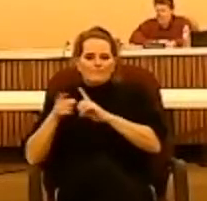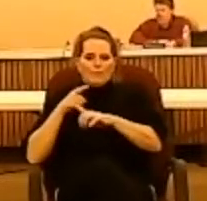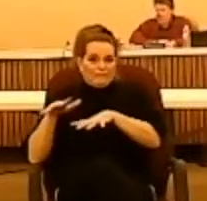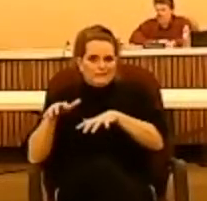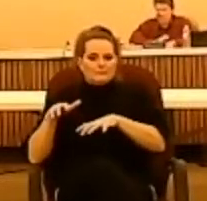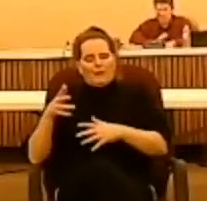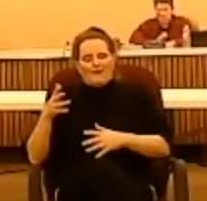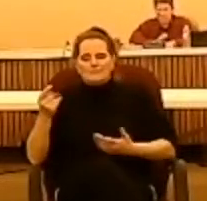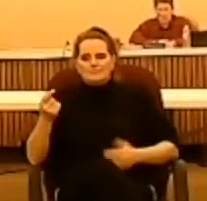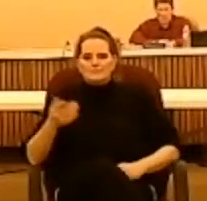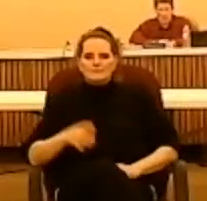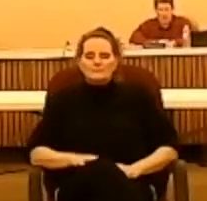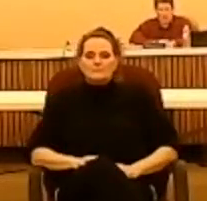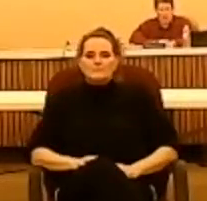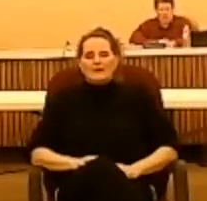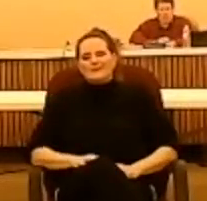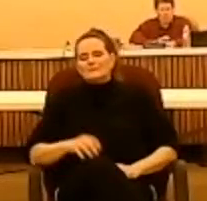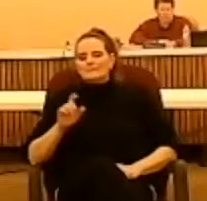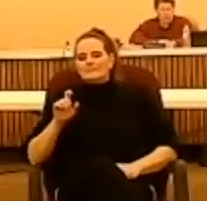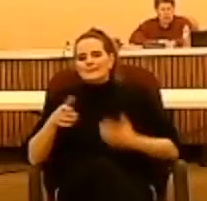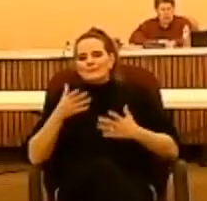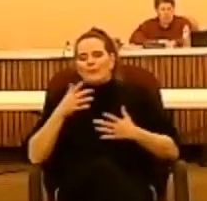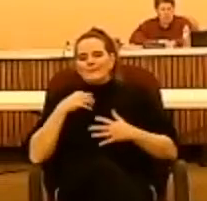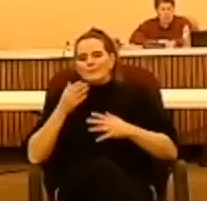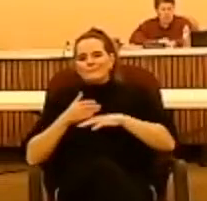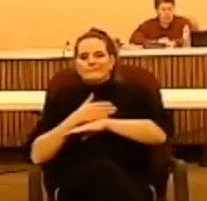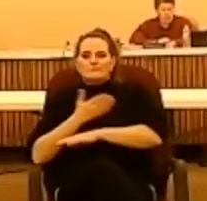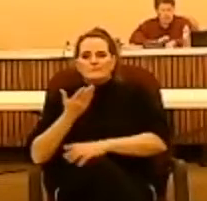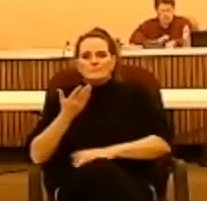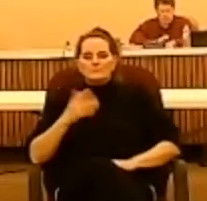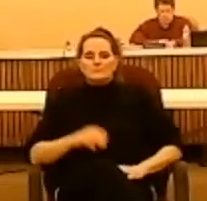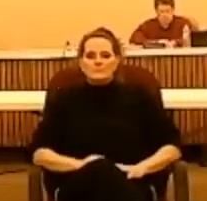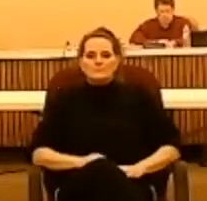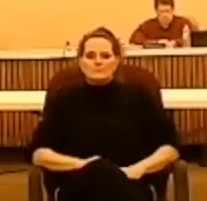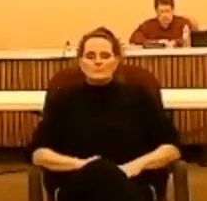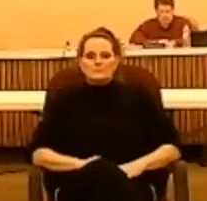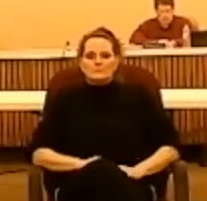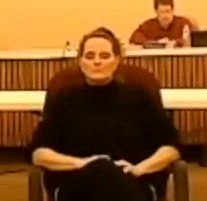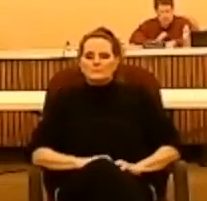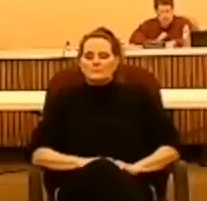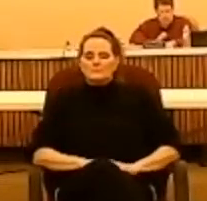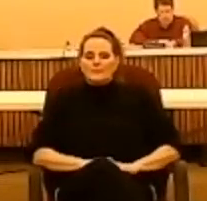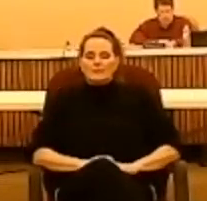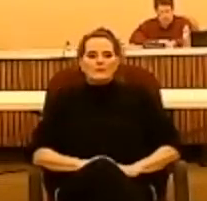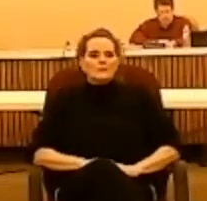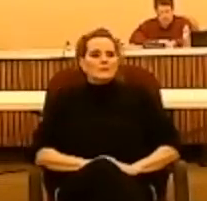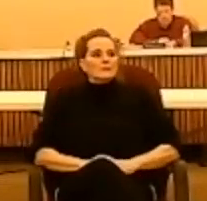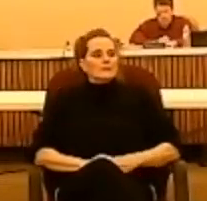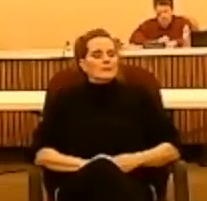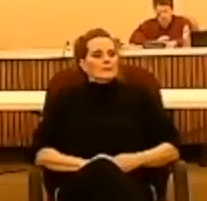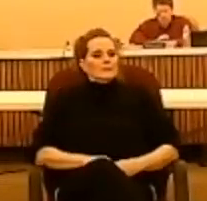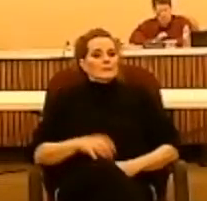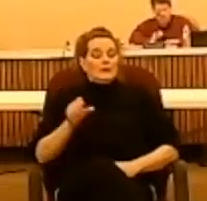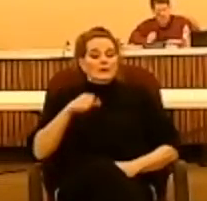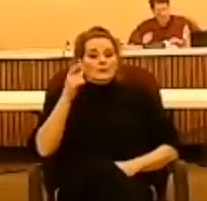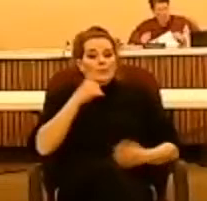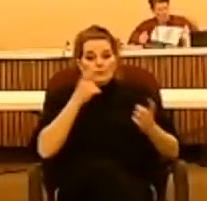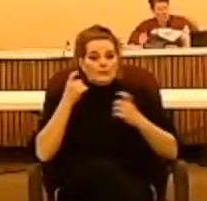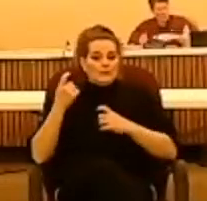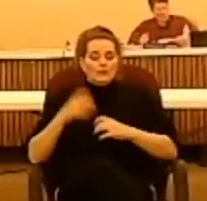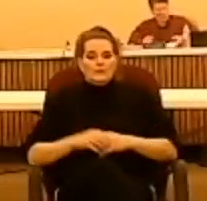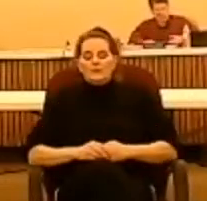So like I said, that's some of what we're looking at, but Any other questions?